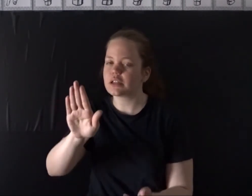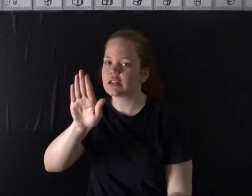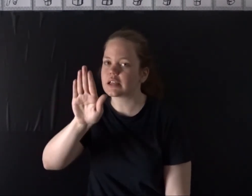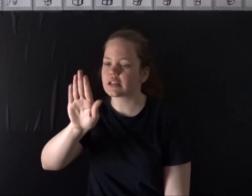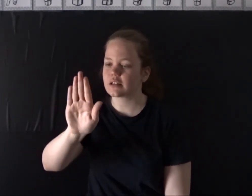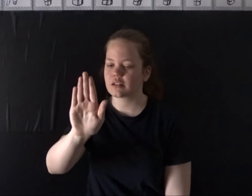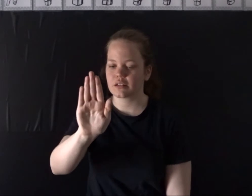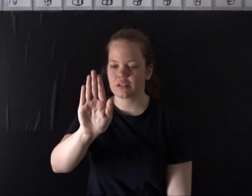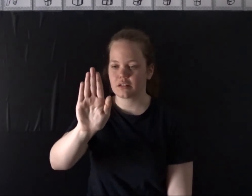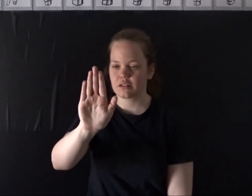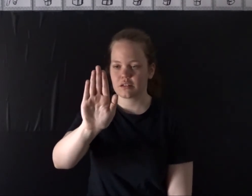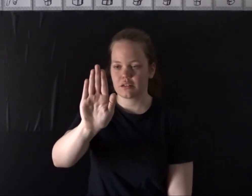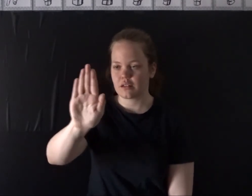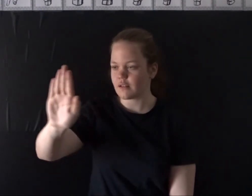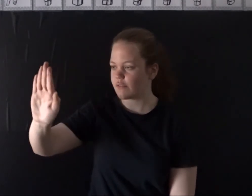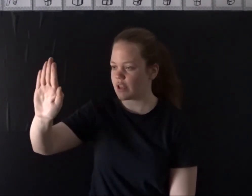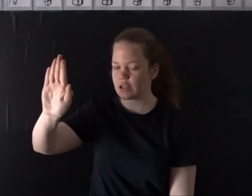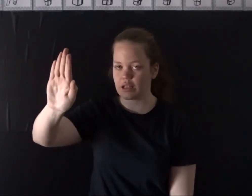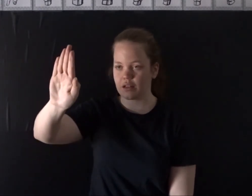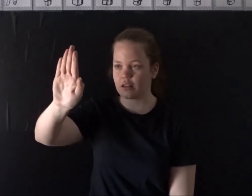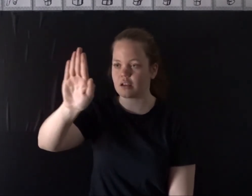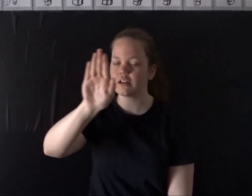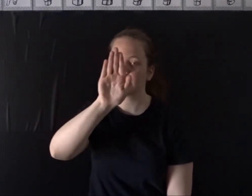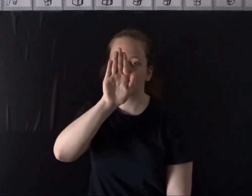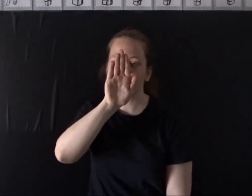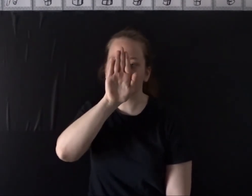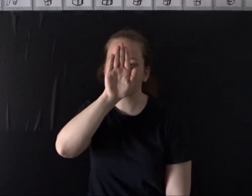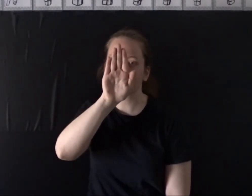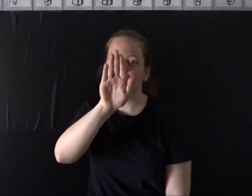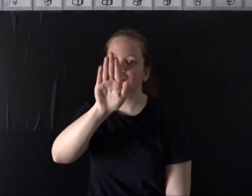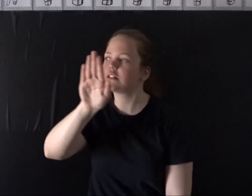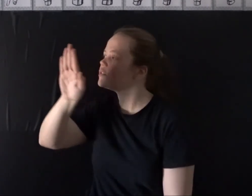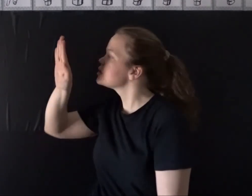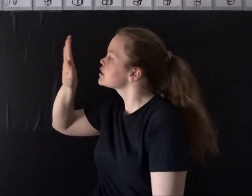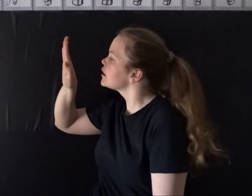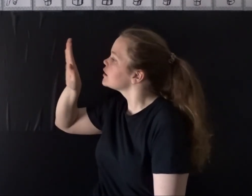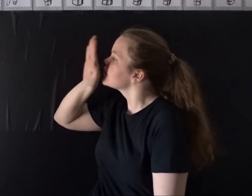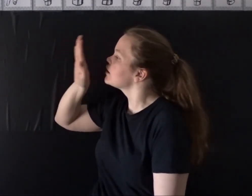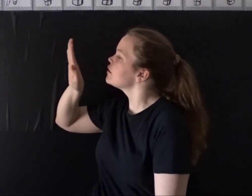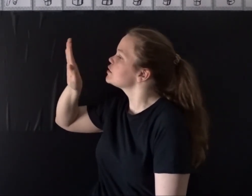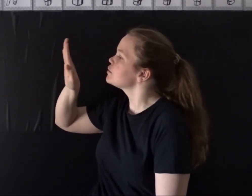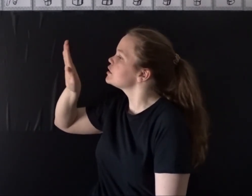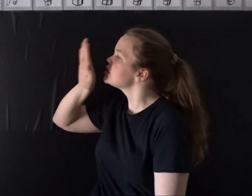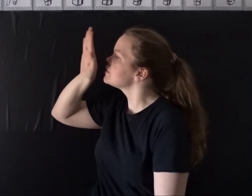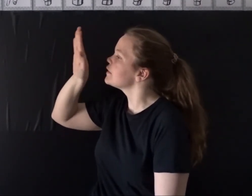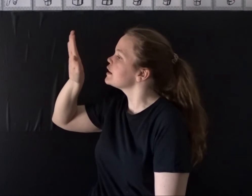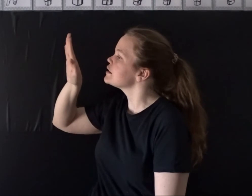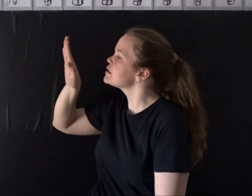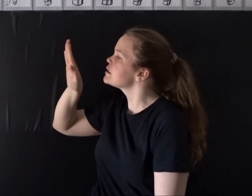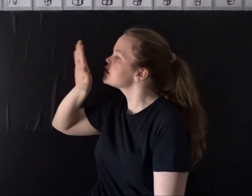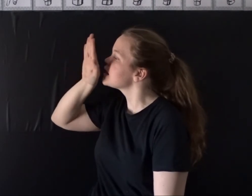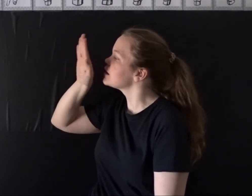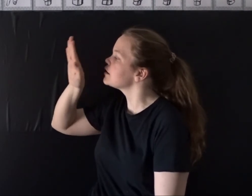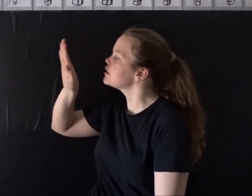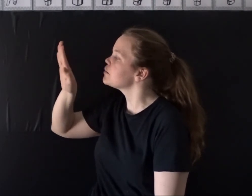like a flat hand there, and you're gonna just kind of go towards your face and a little bit